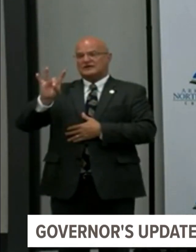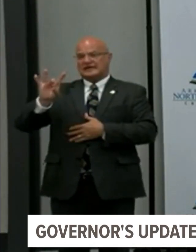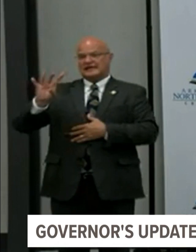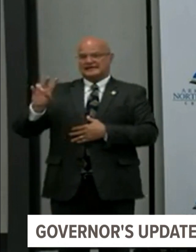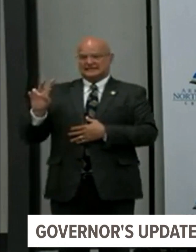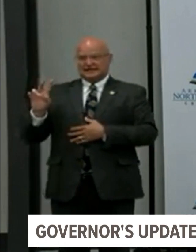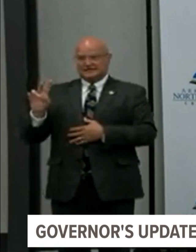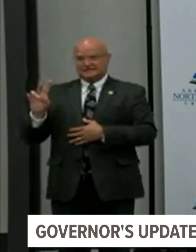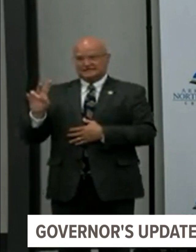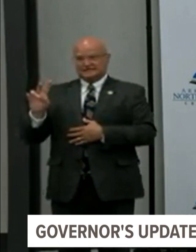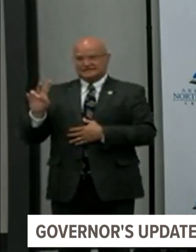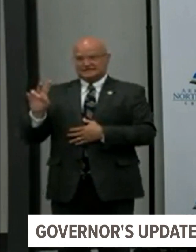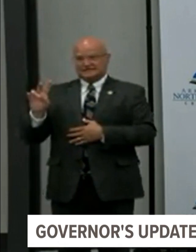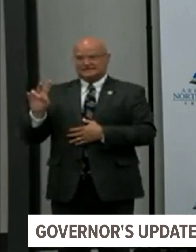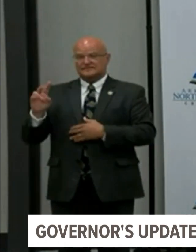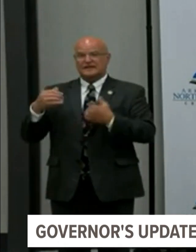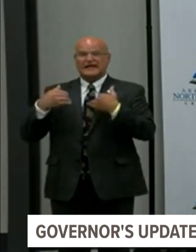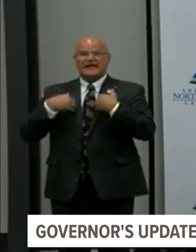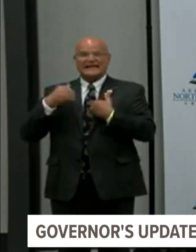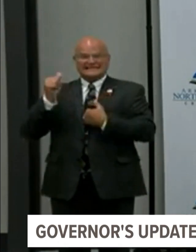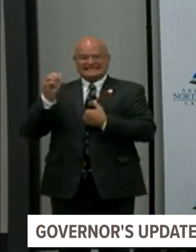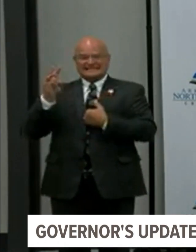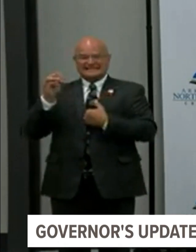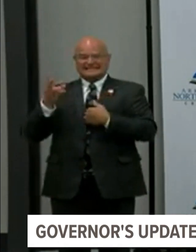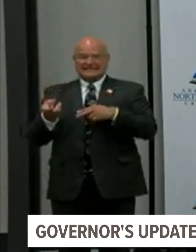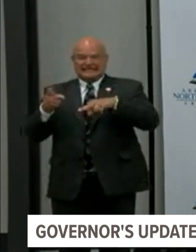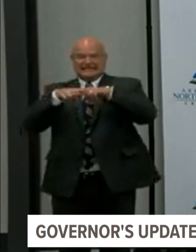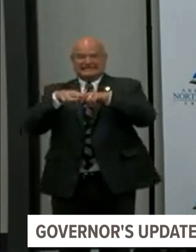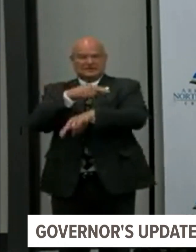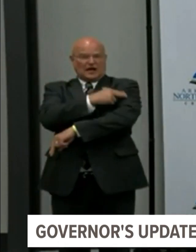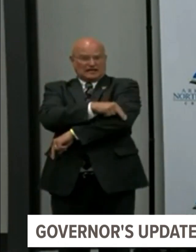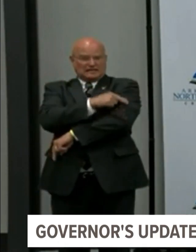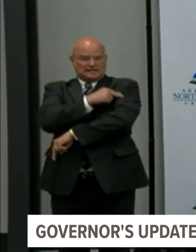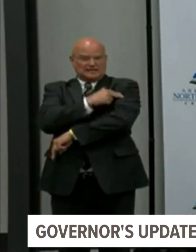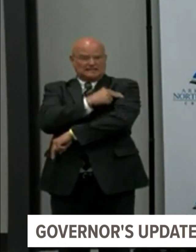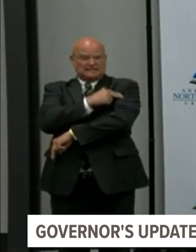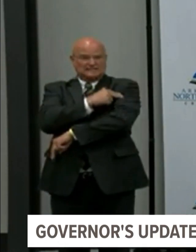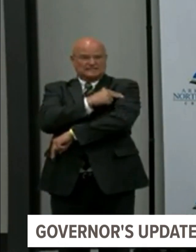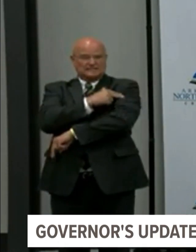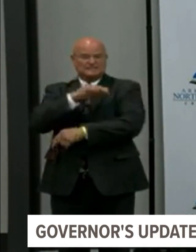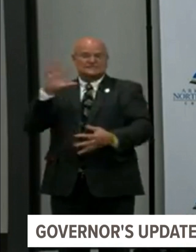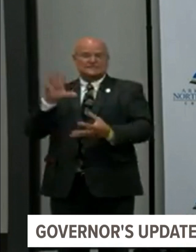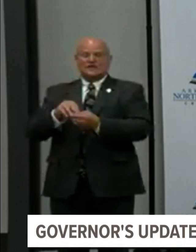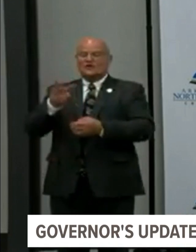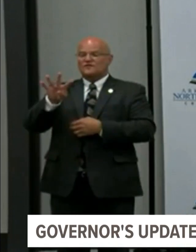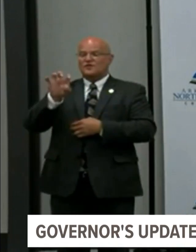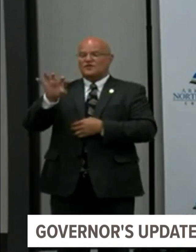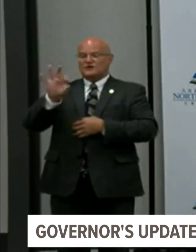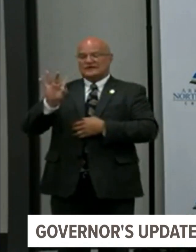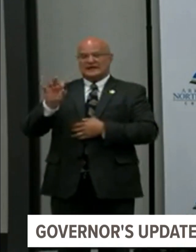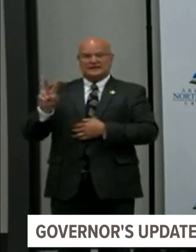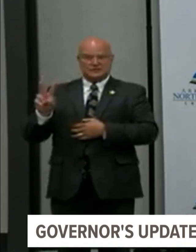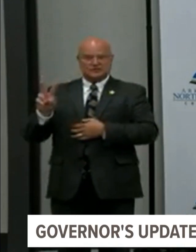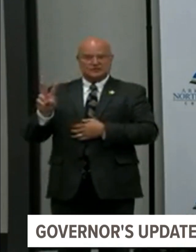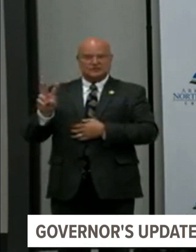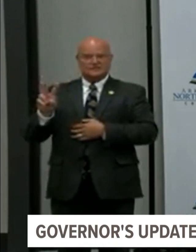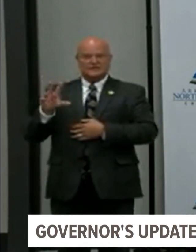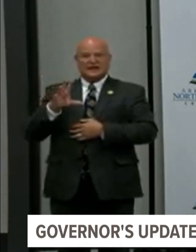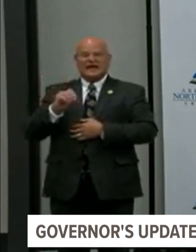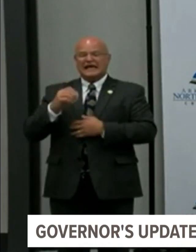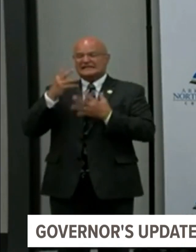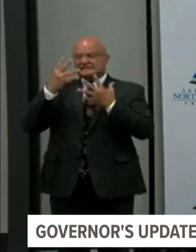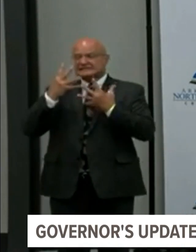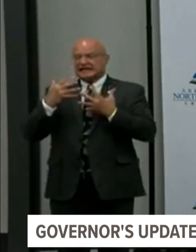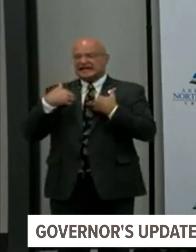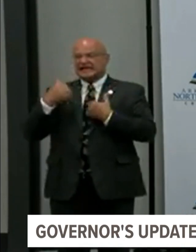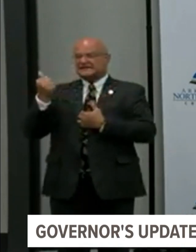53,487. We've had 16 additional hospitalizations. That brings us to 492. And very sadly,